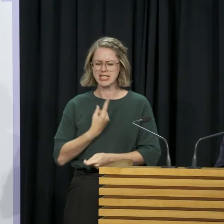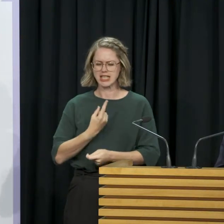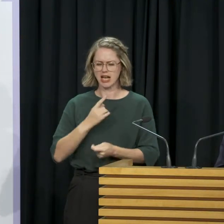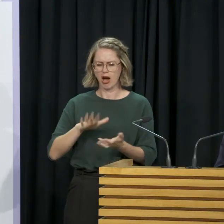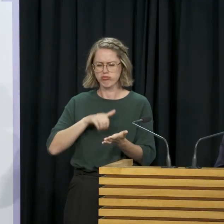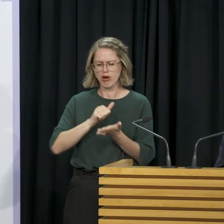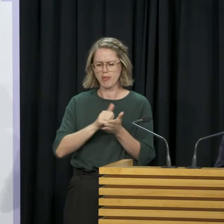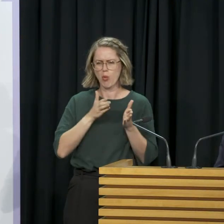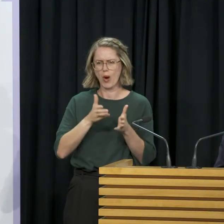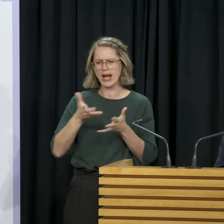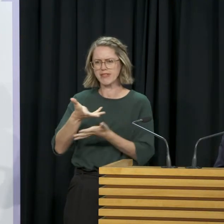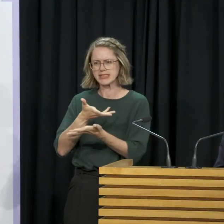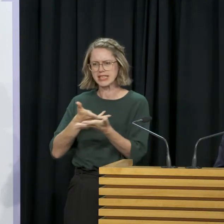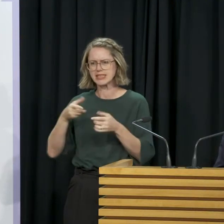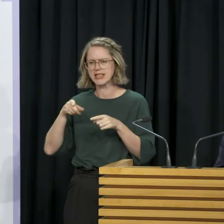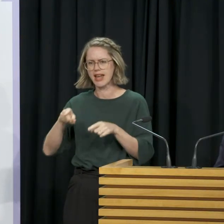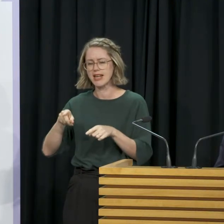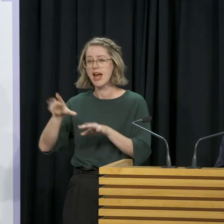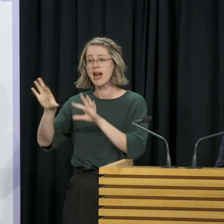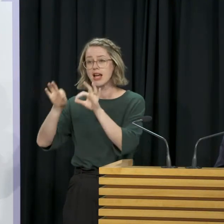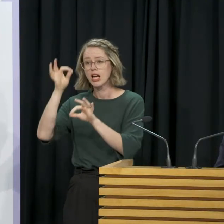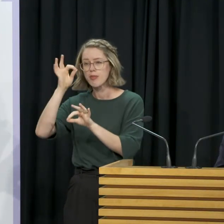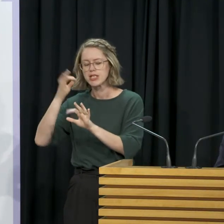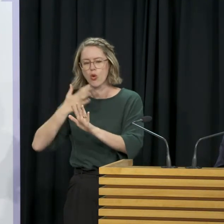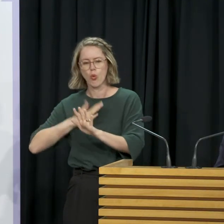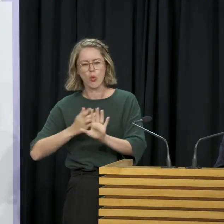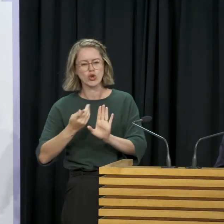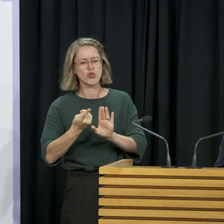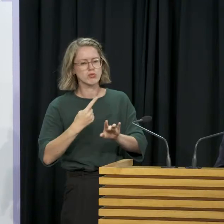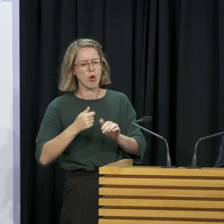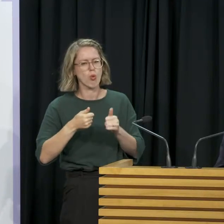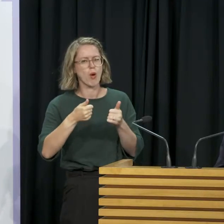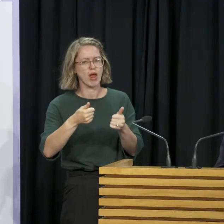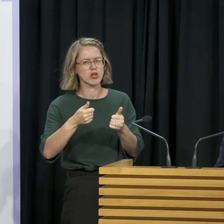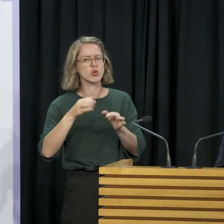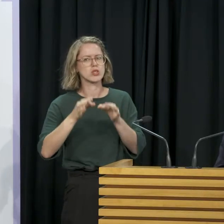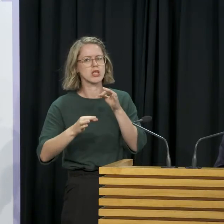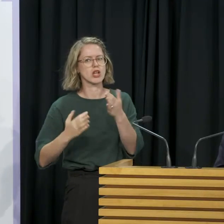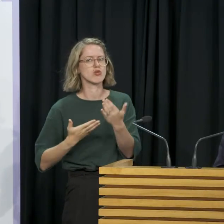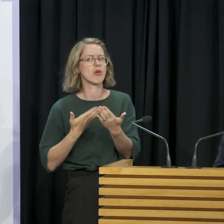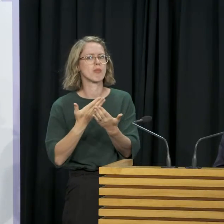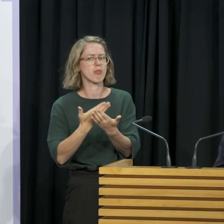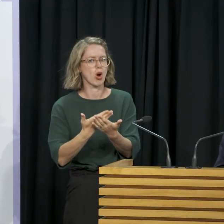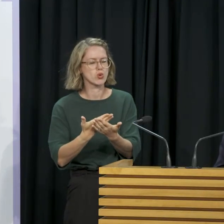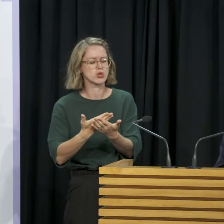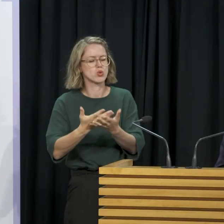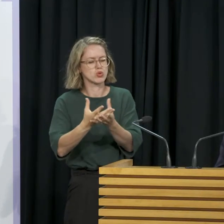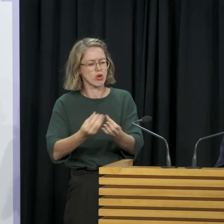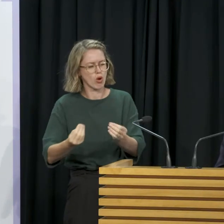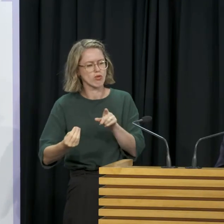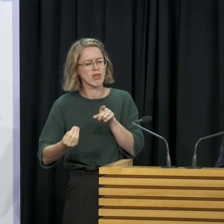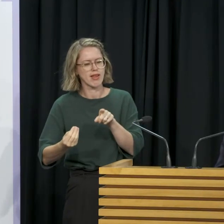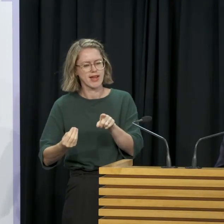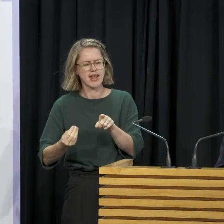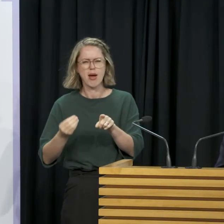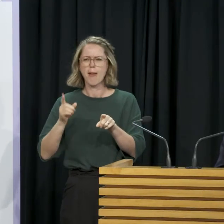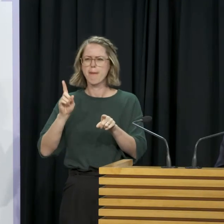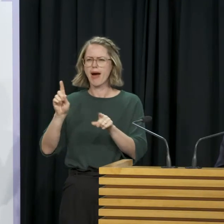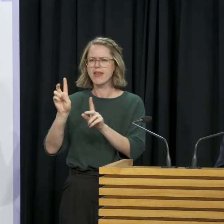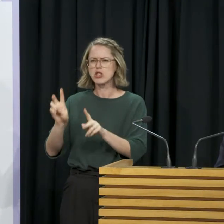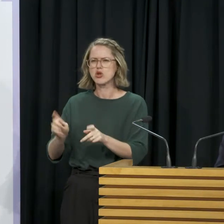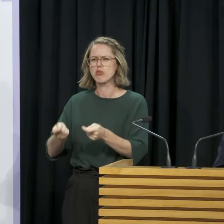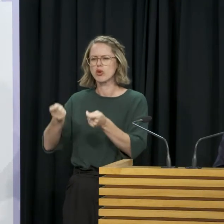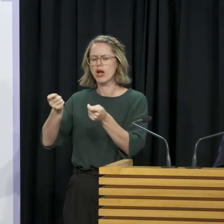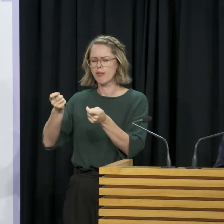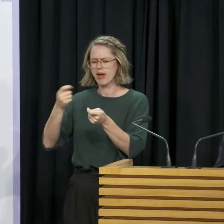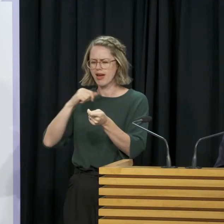appropriately. The Select Committee understandably wanted to respond to that and put a proposal on the table to deal with it. The issue we had was, from